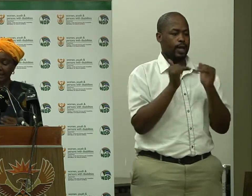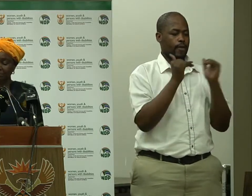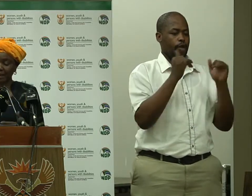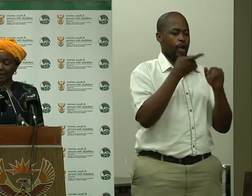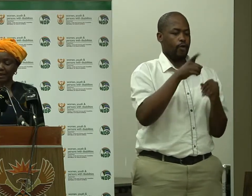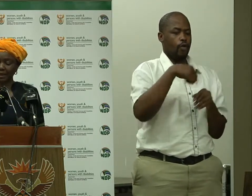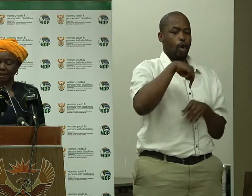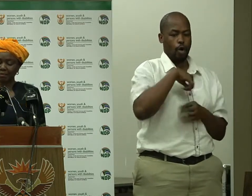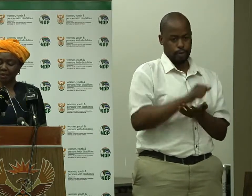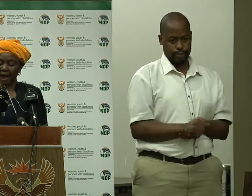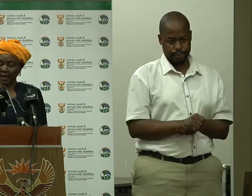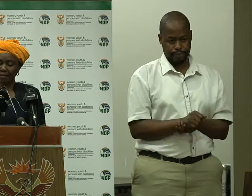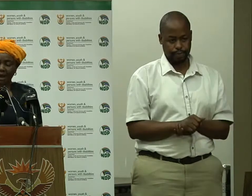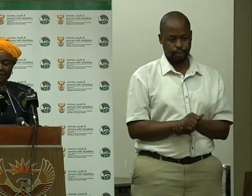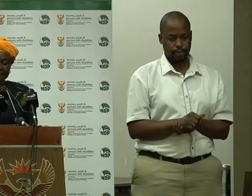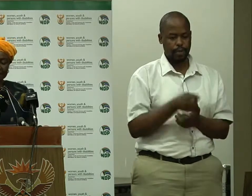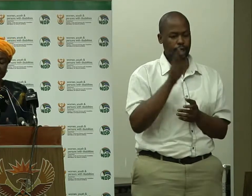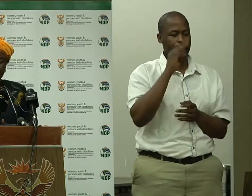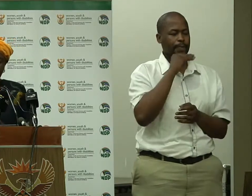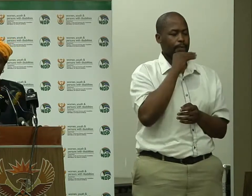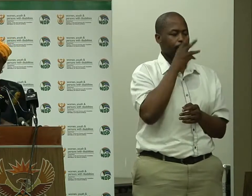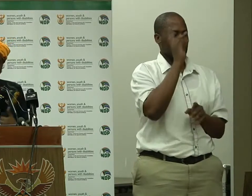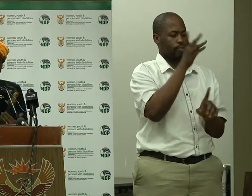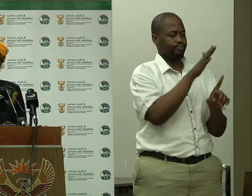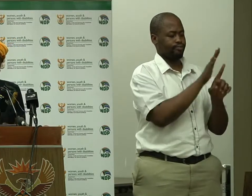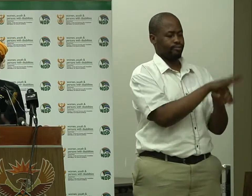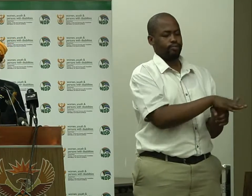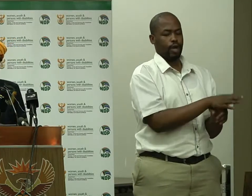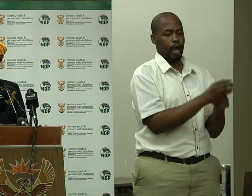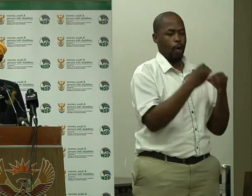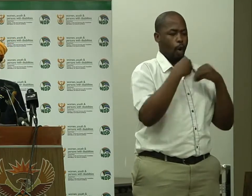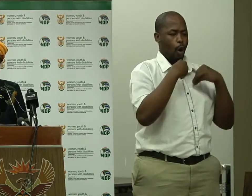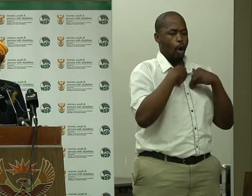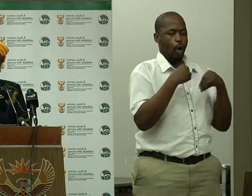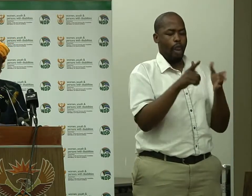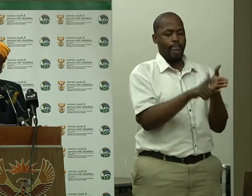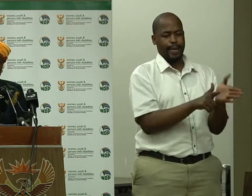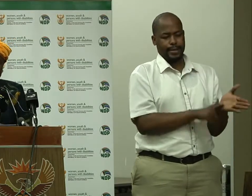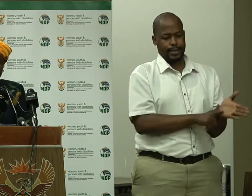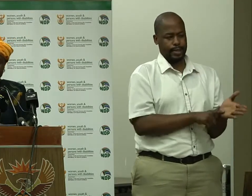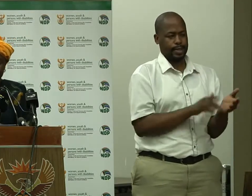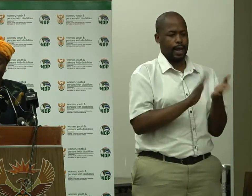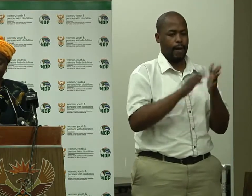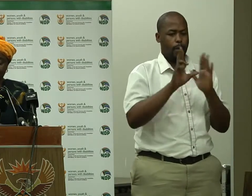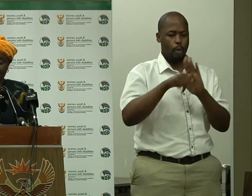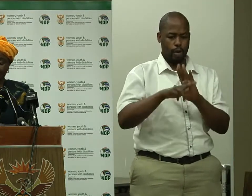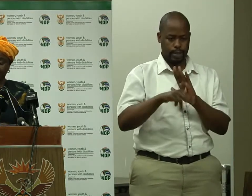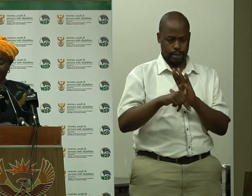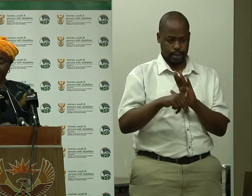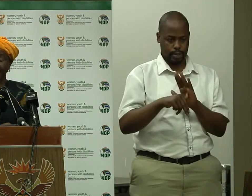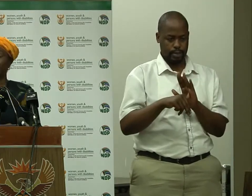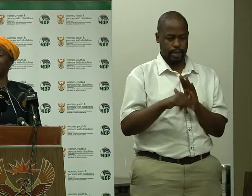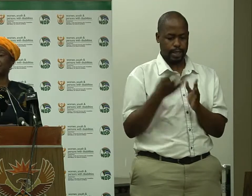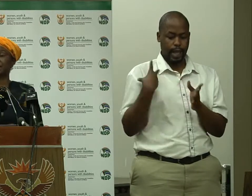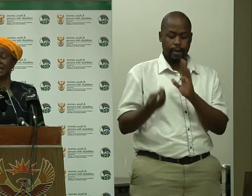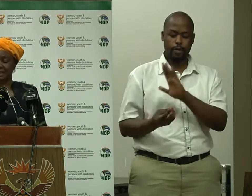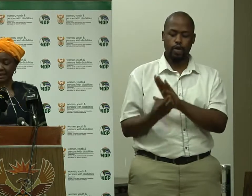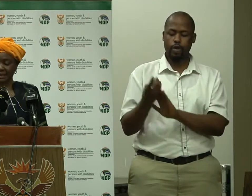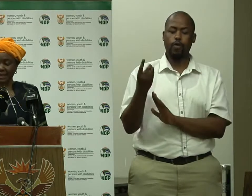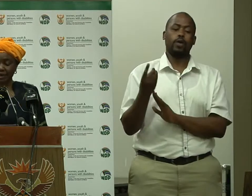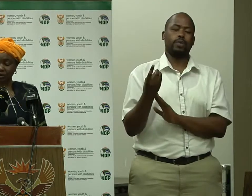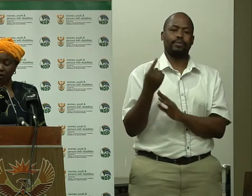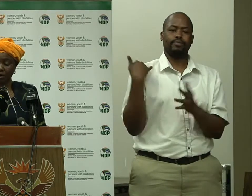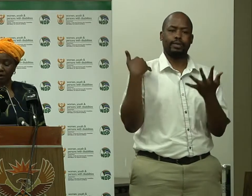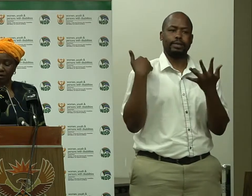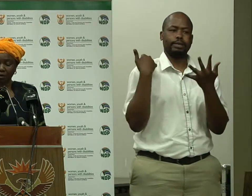will ultimately be undermining our own legislation and policies which have been developed